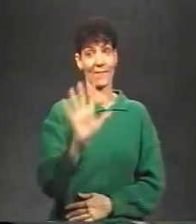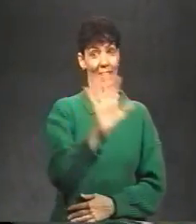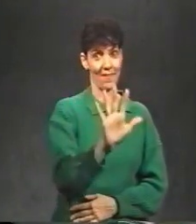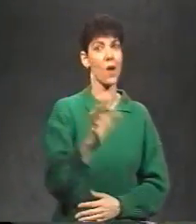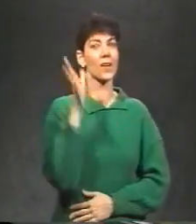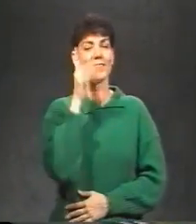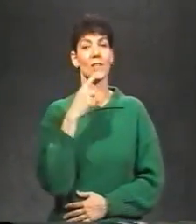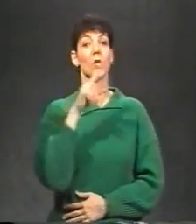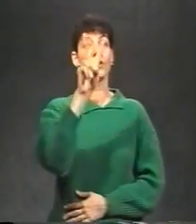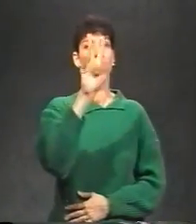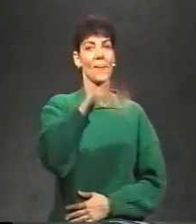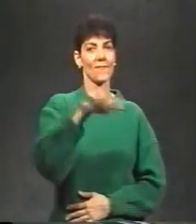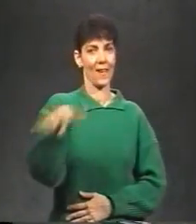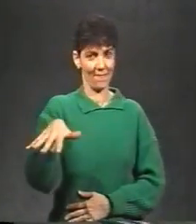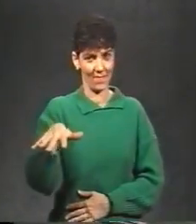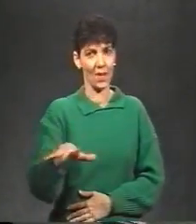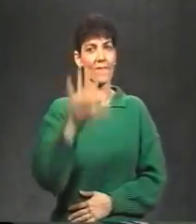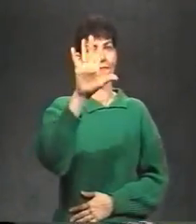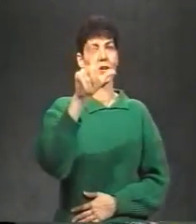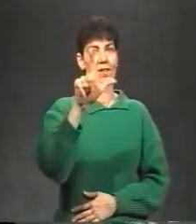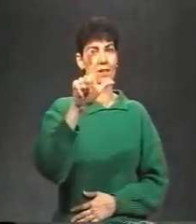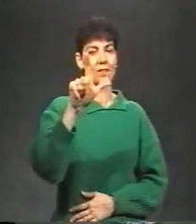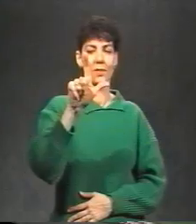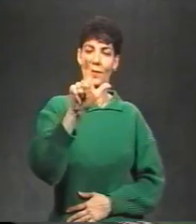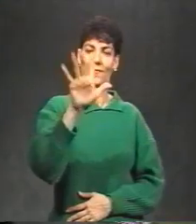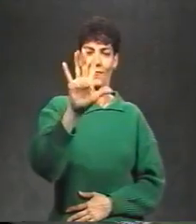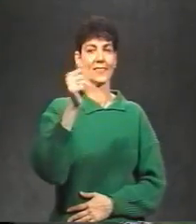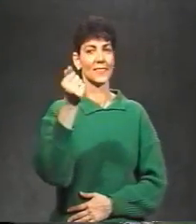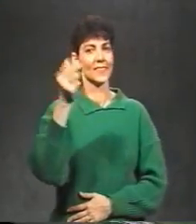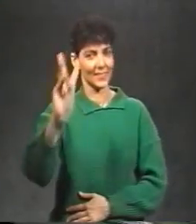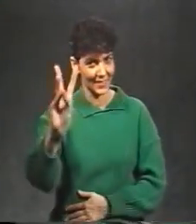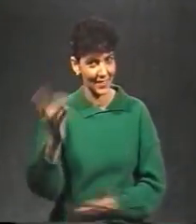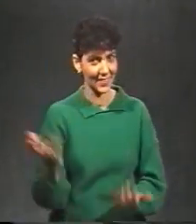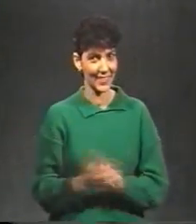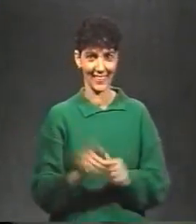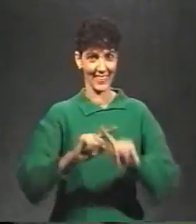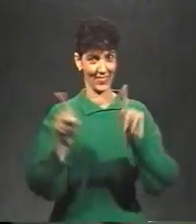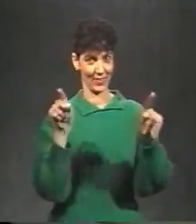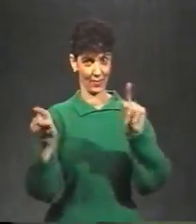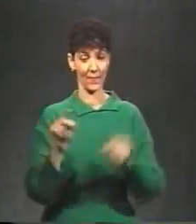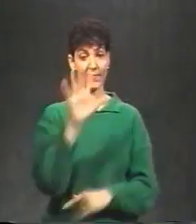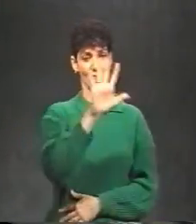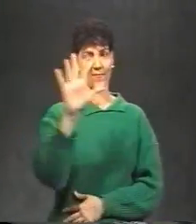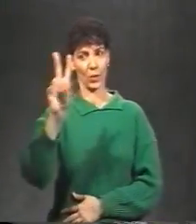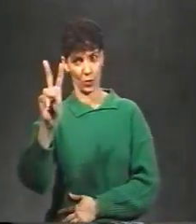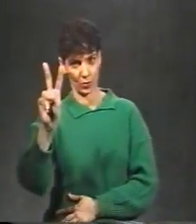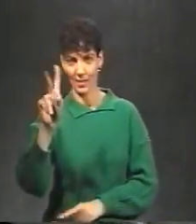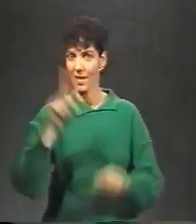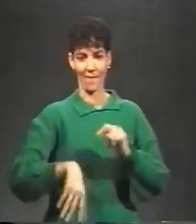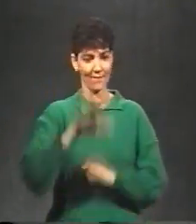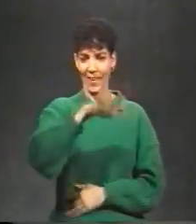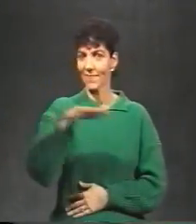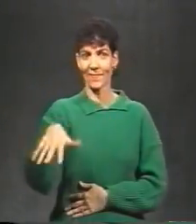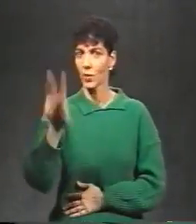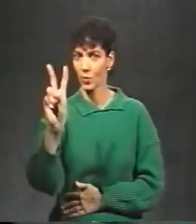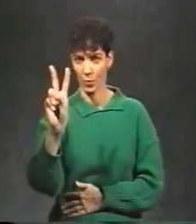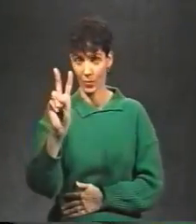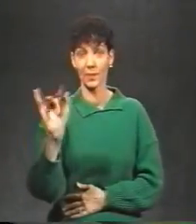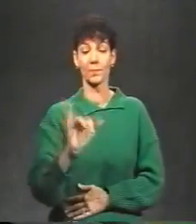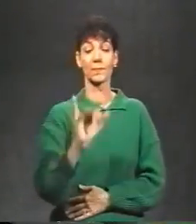are treated as 3 two-digit numbers. The two-digit numbers follow the rules and patterns we demonstrated in the first